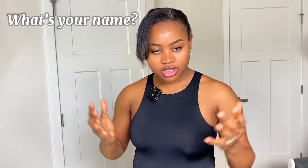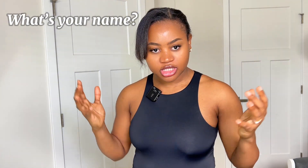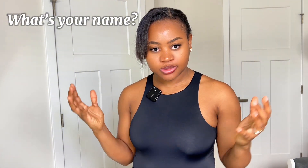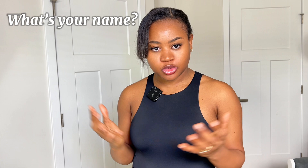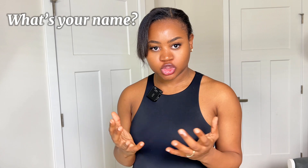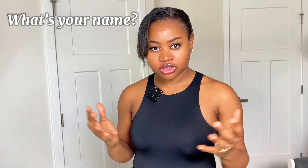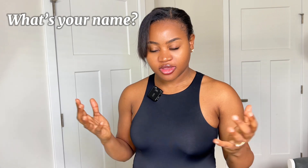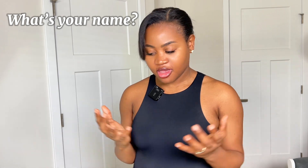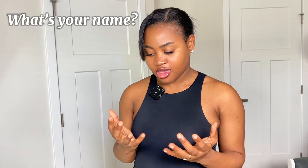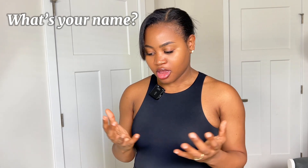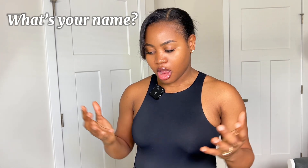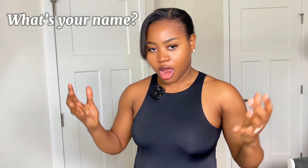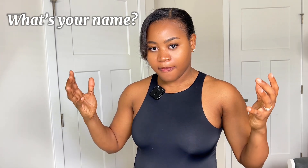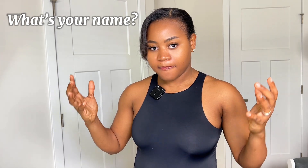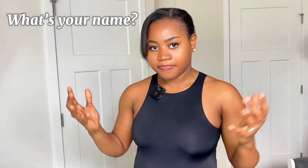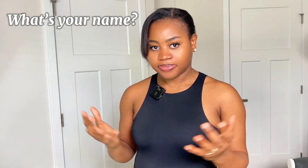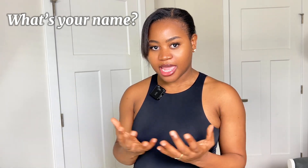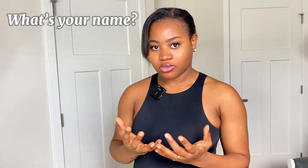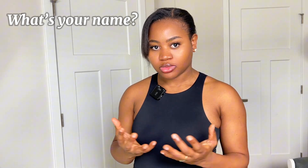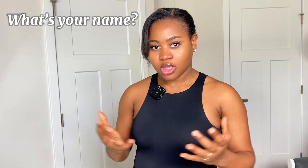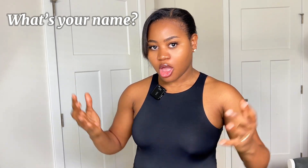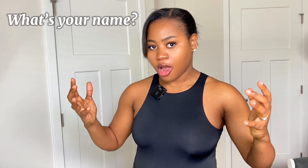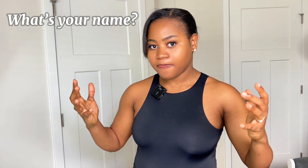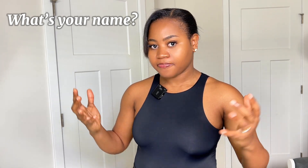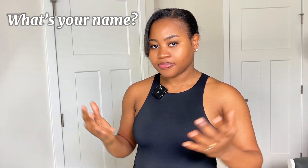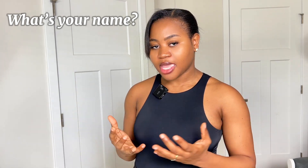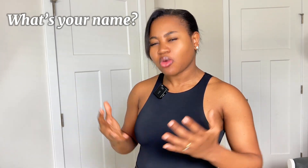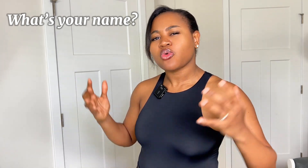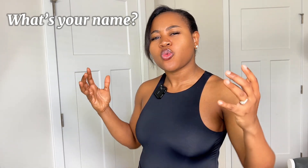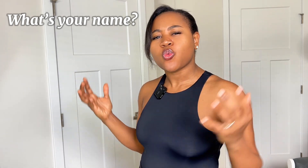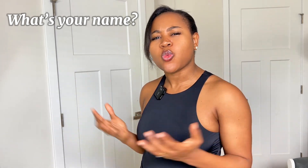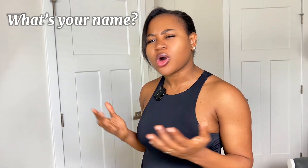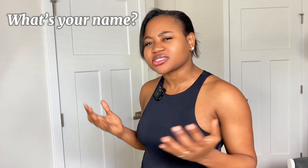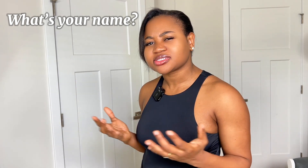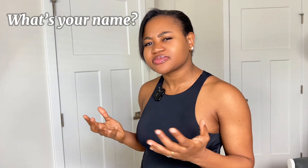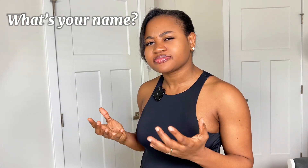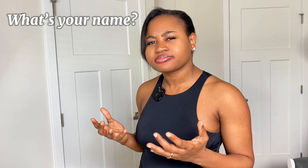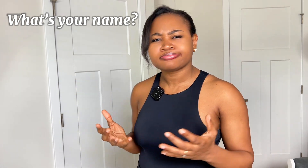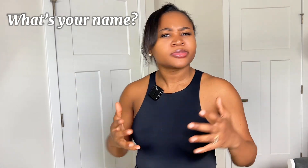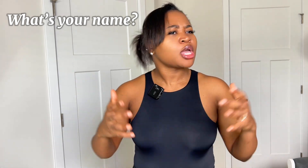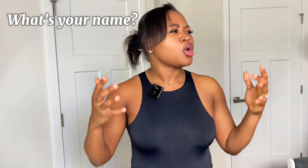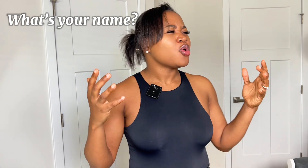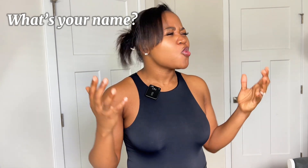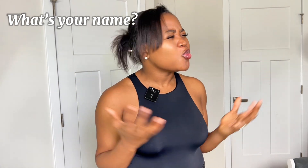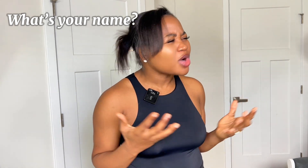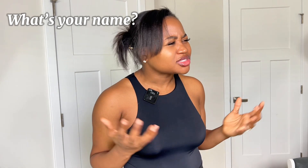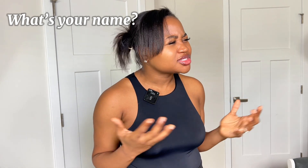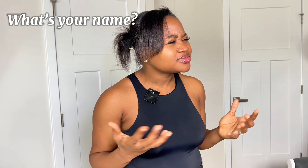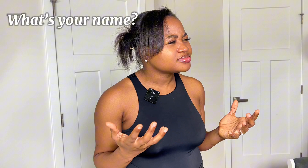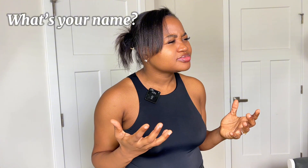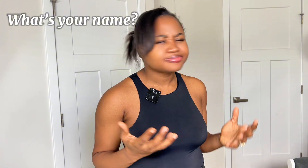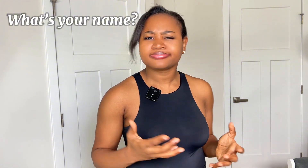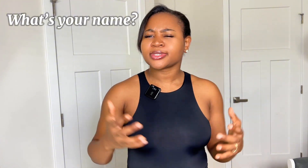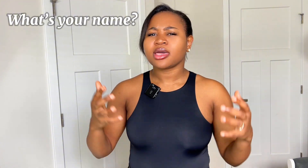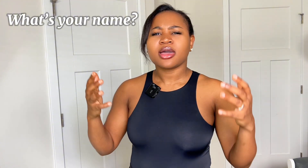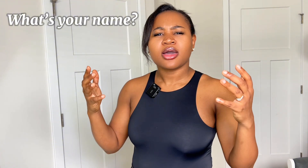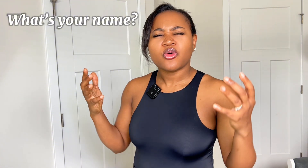this motion. Up, down, up, down. What? What?